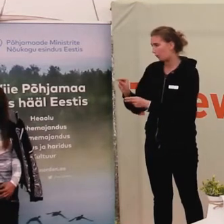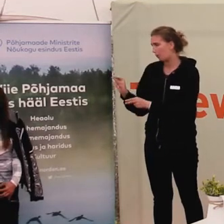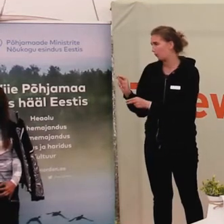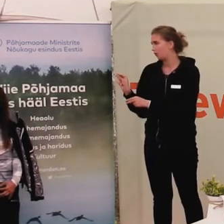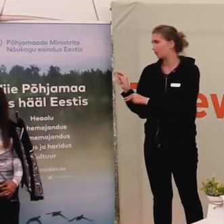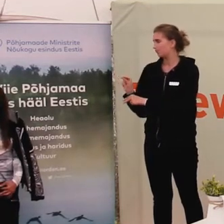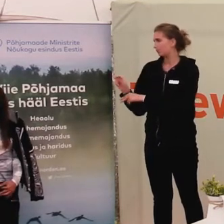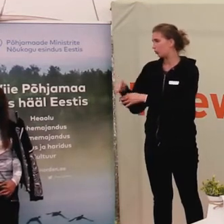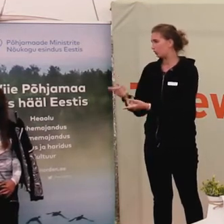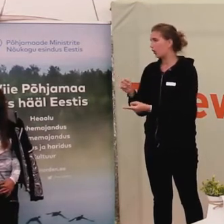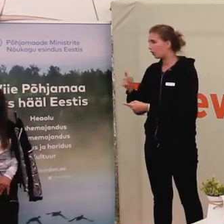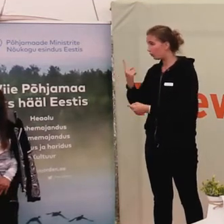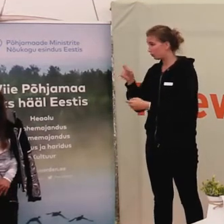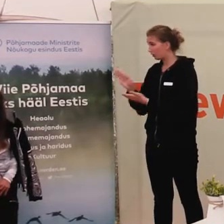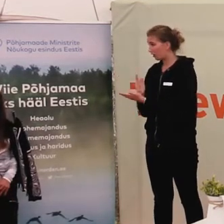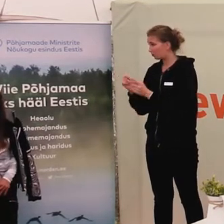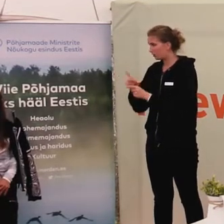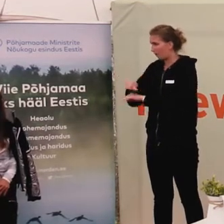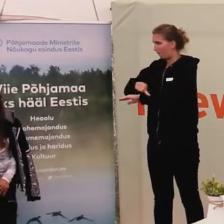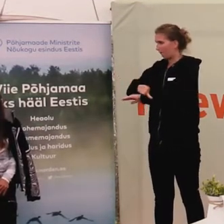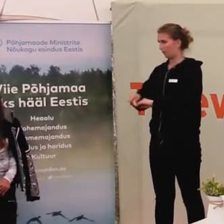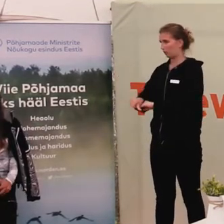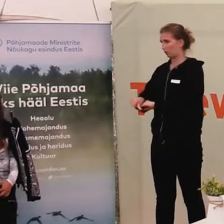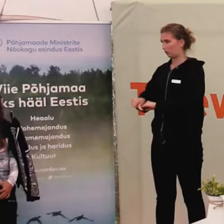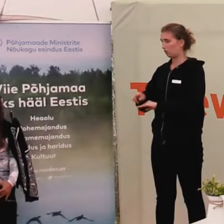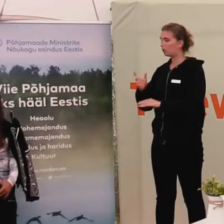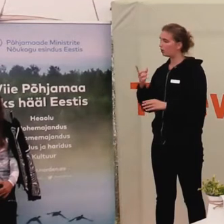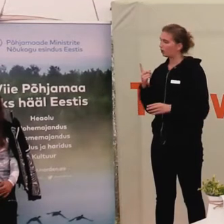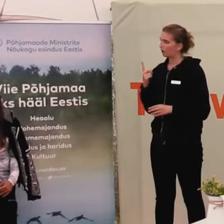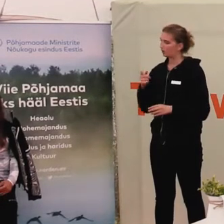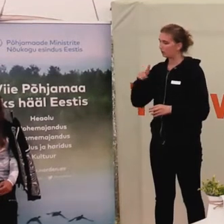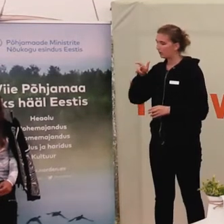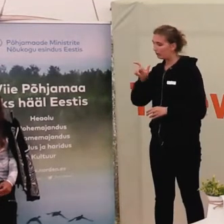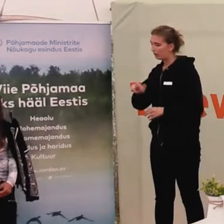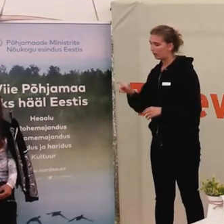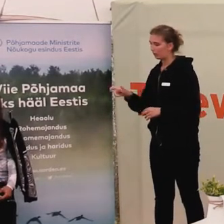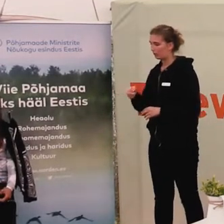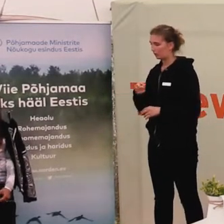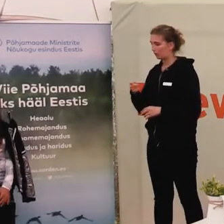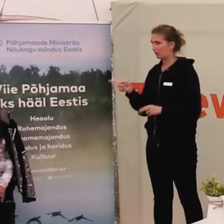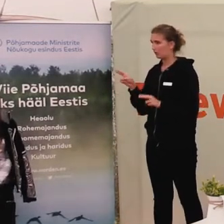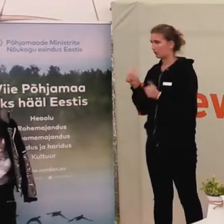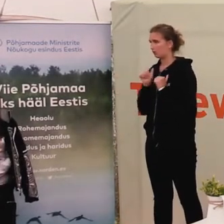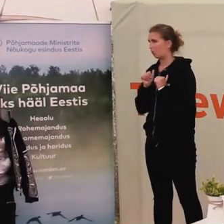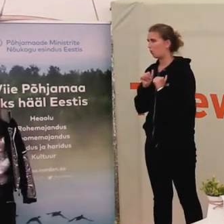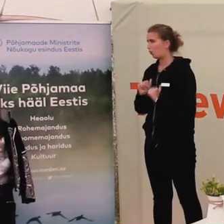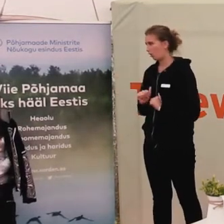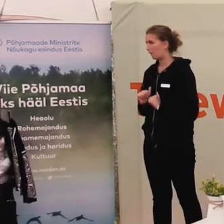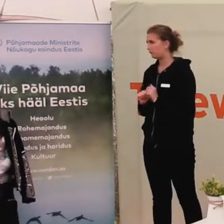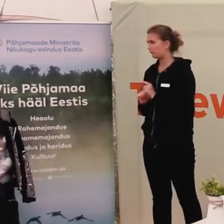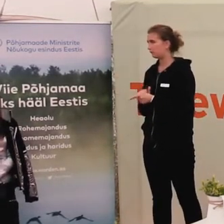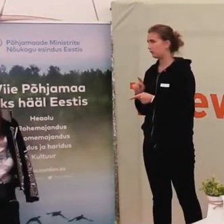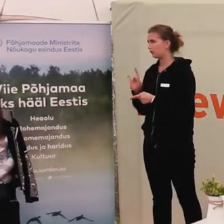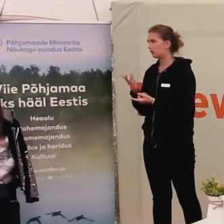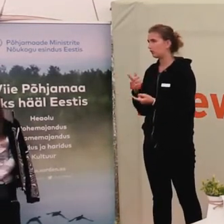to limit ourselves. We who have everything, who are so affluent, maybe could stop growing at